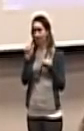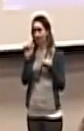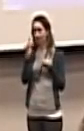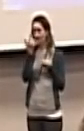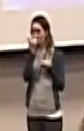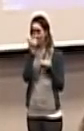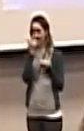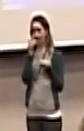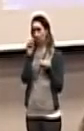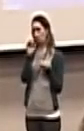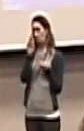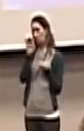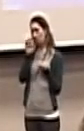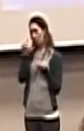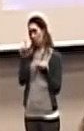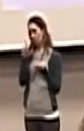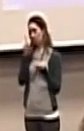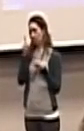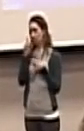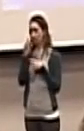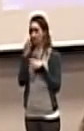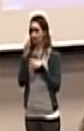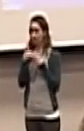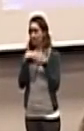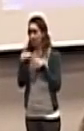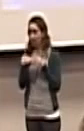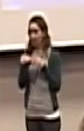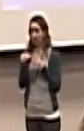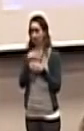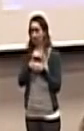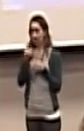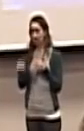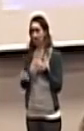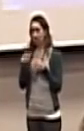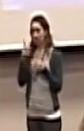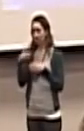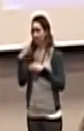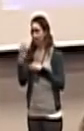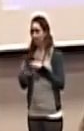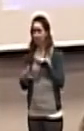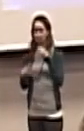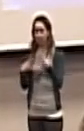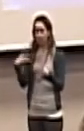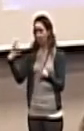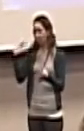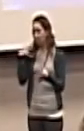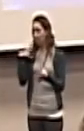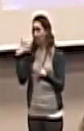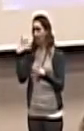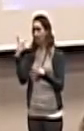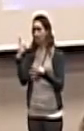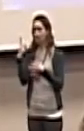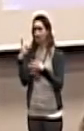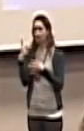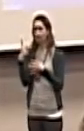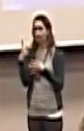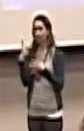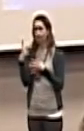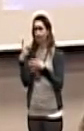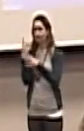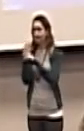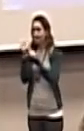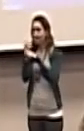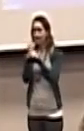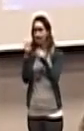noble. No, He is a kindly king. He is a benevolent boss. He is a saving